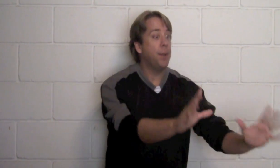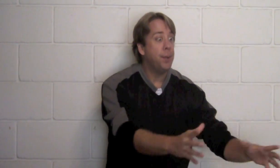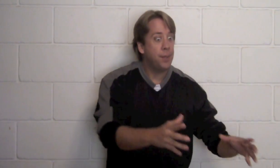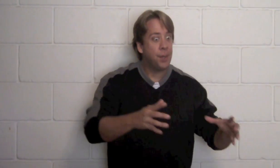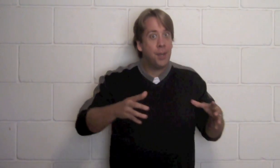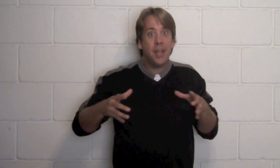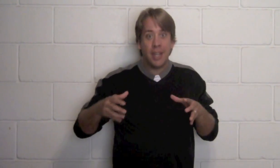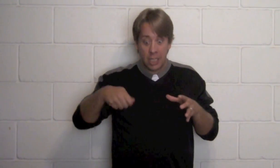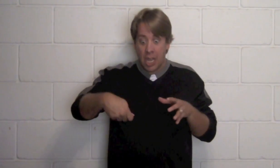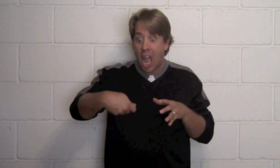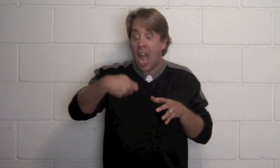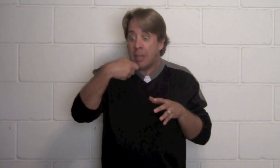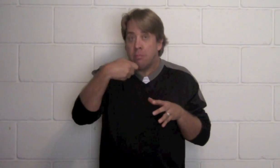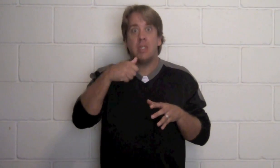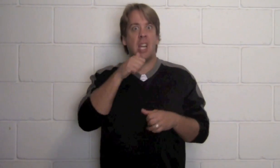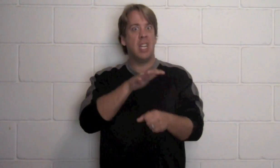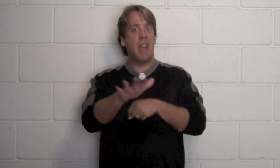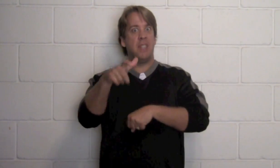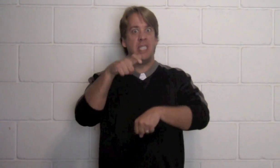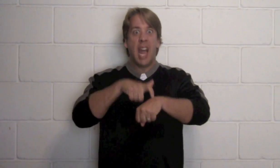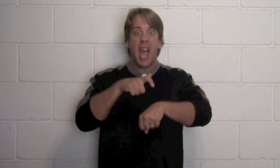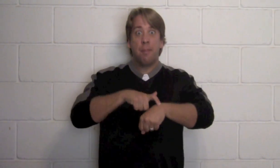nutritious meal.